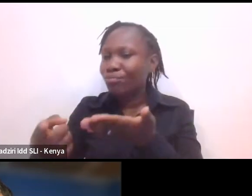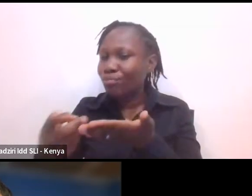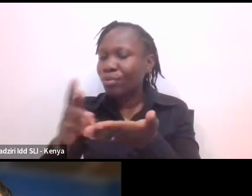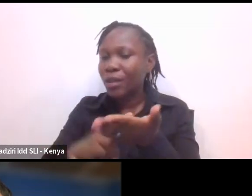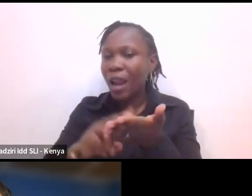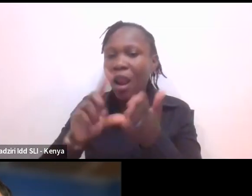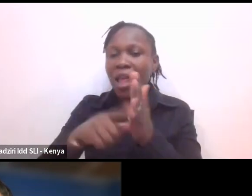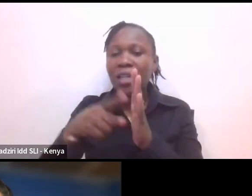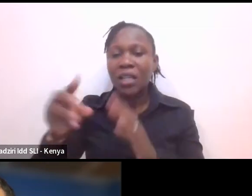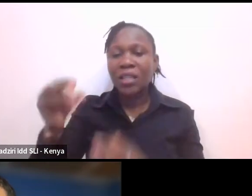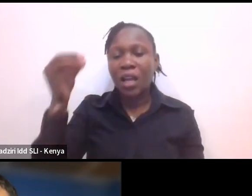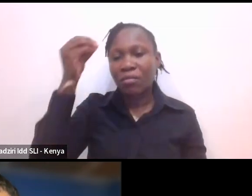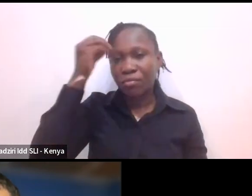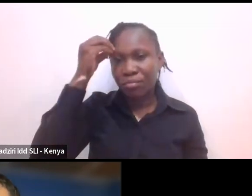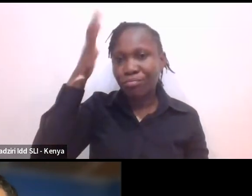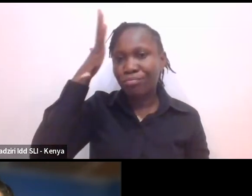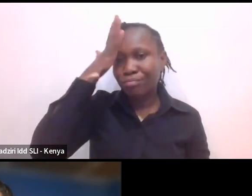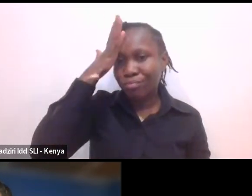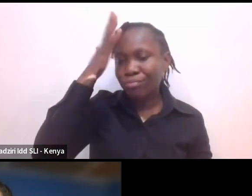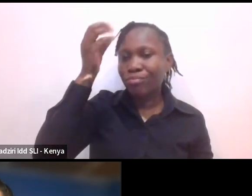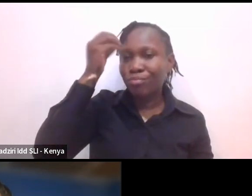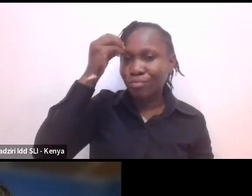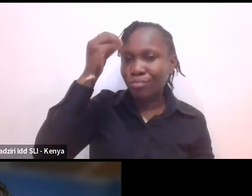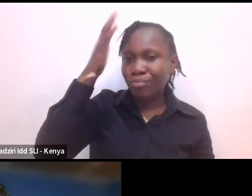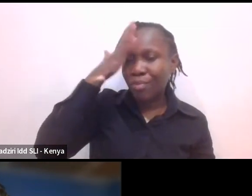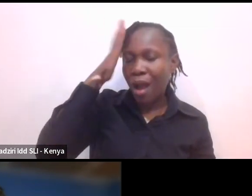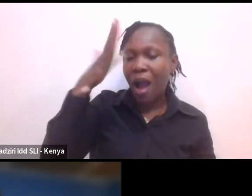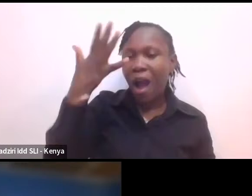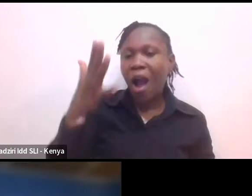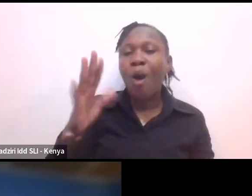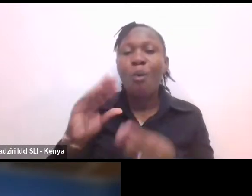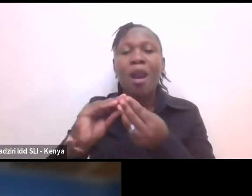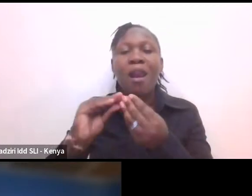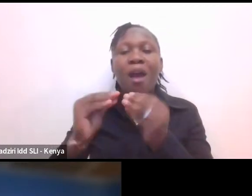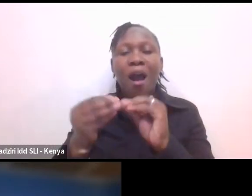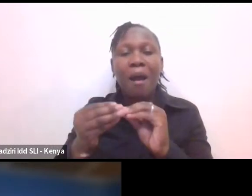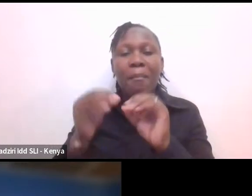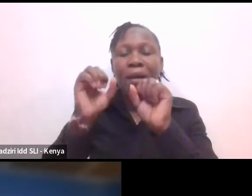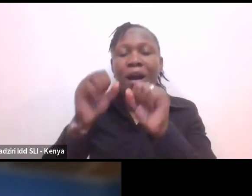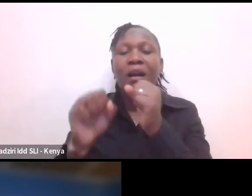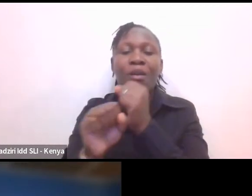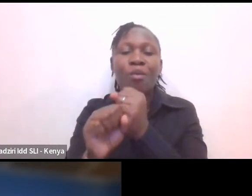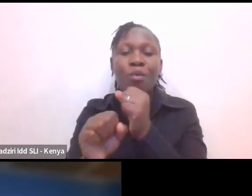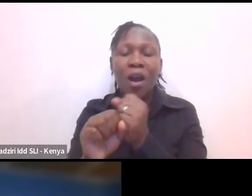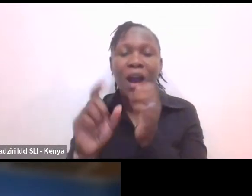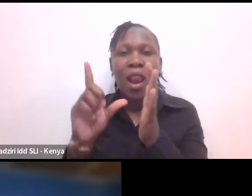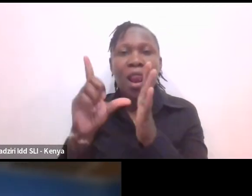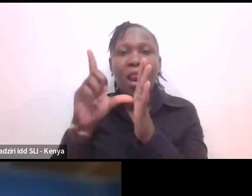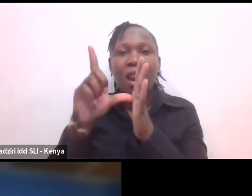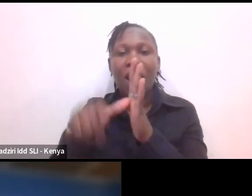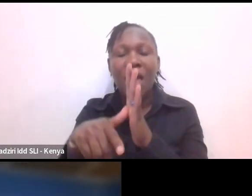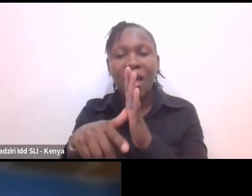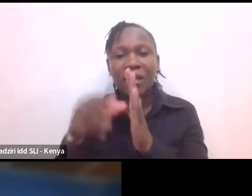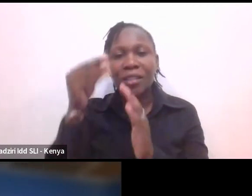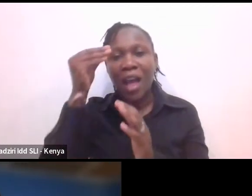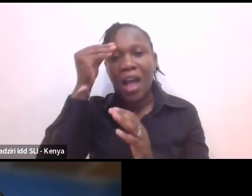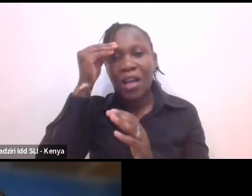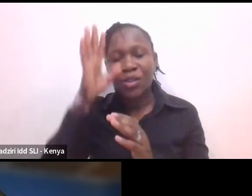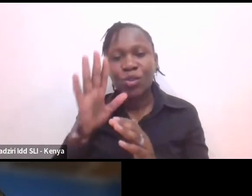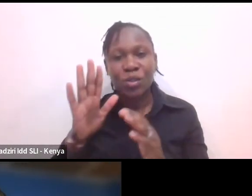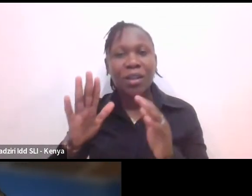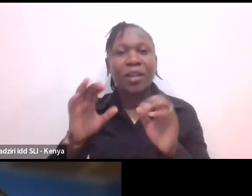art of number manipulation. The impossible had been achieved. Suddenly, he could freely and effectively